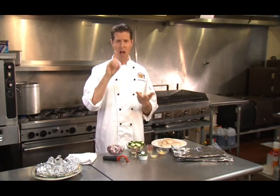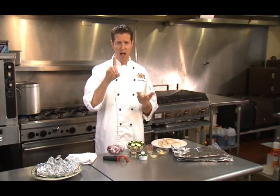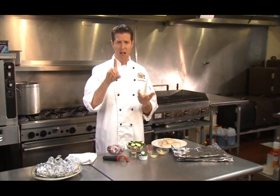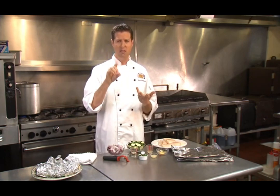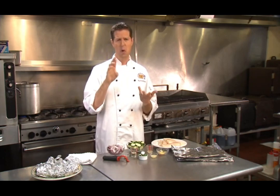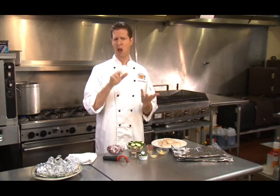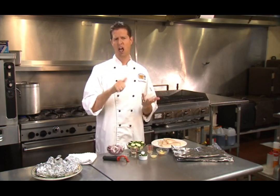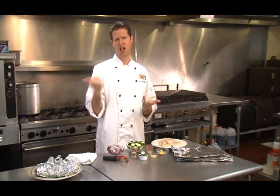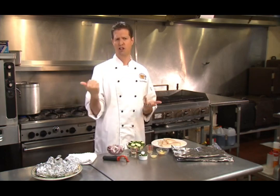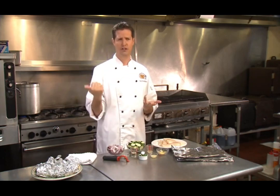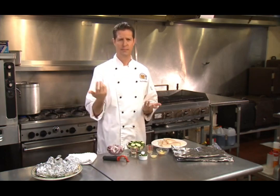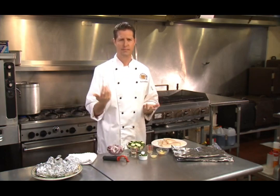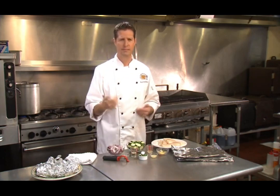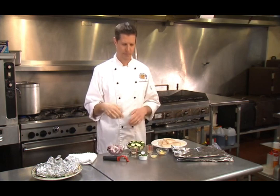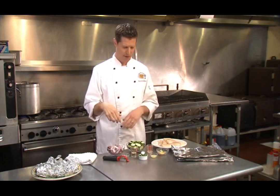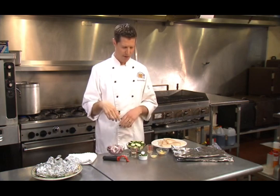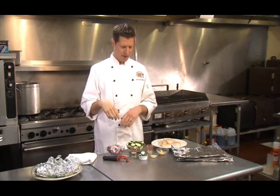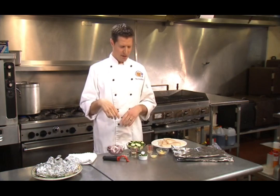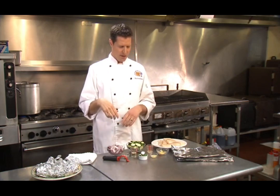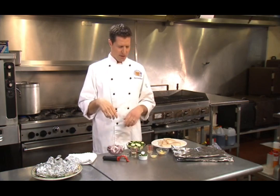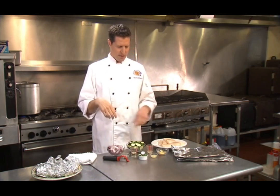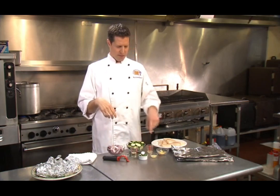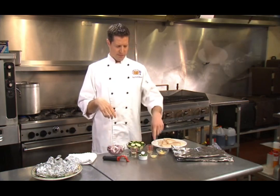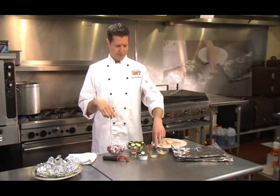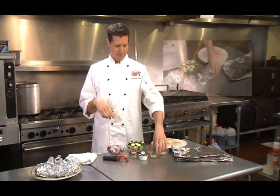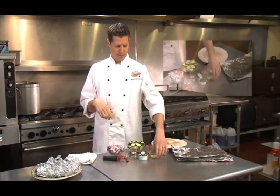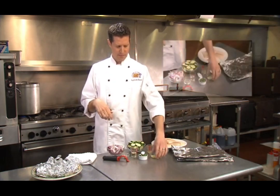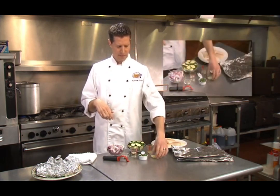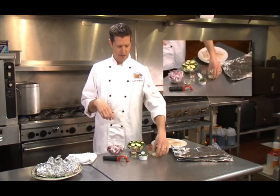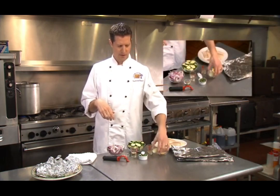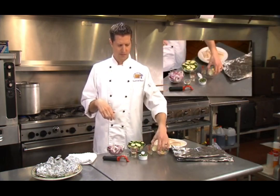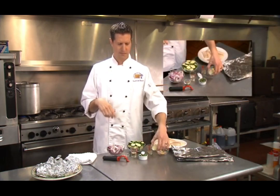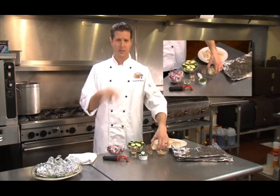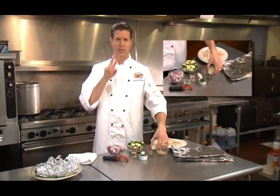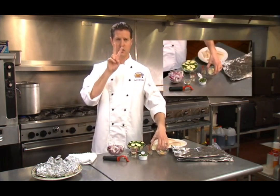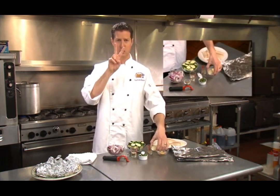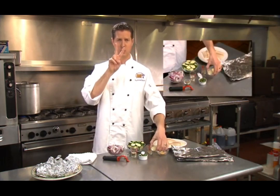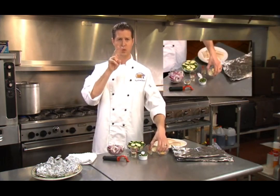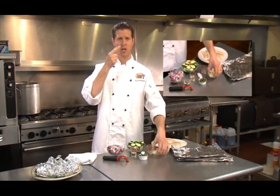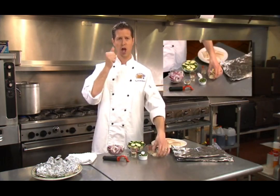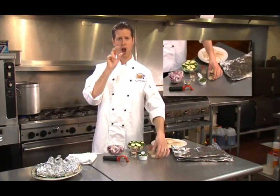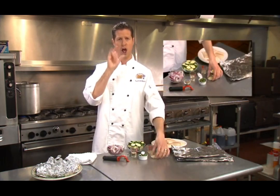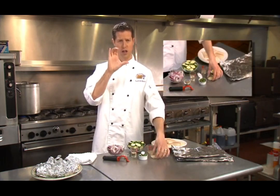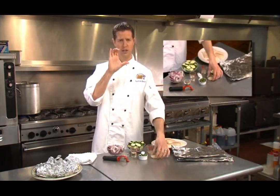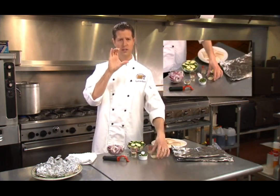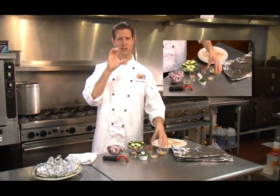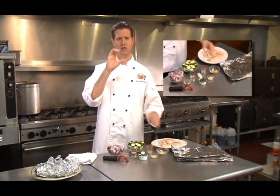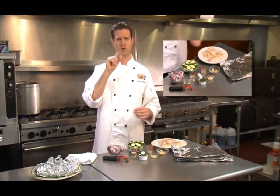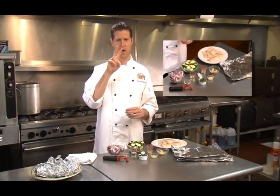cod, or others. Finely chop 2 garlic cloves and rub onto the fish.